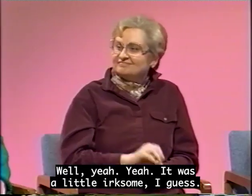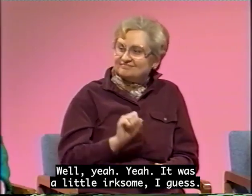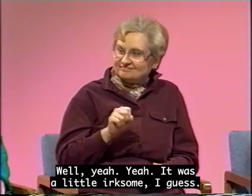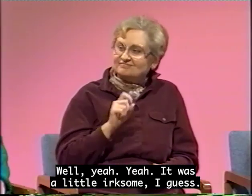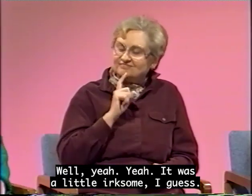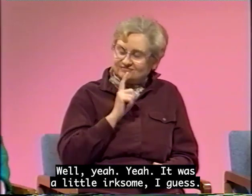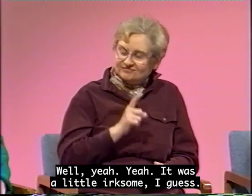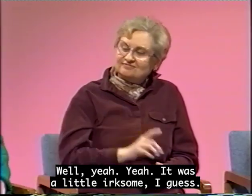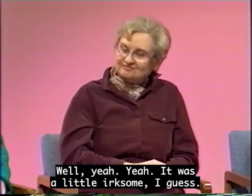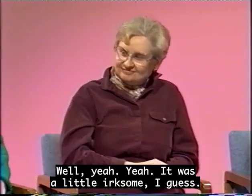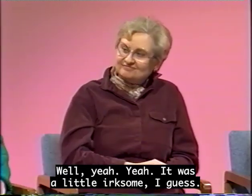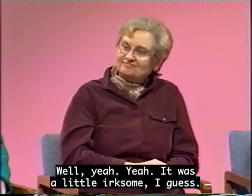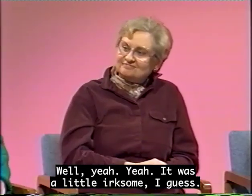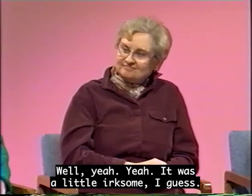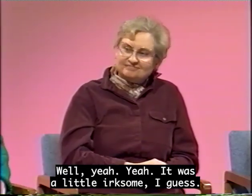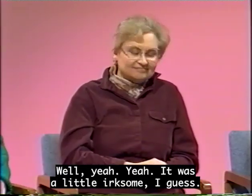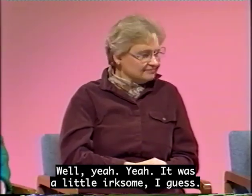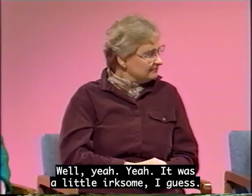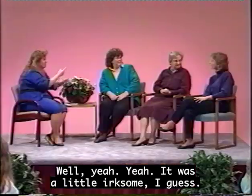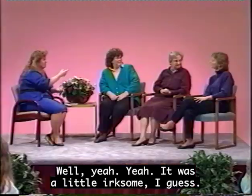yeah. Yeah, it was a little irksome, I guess.